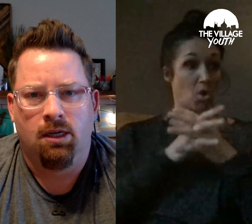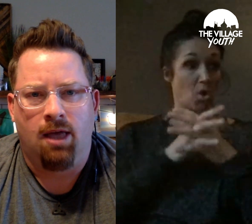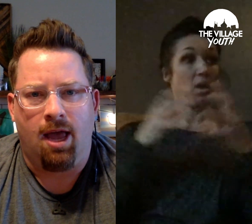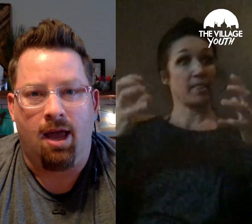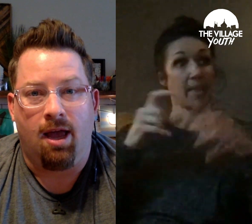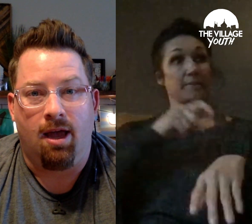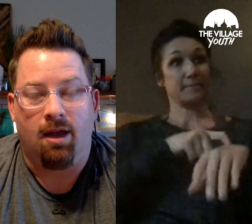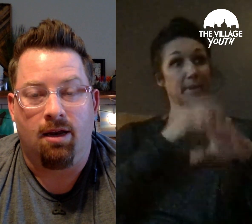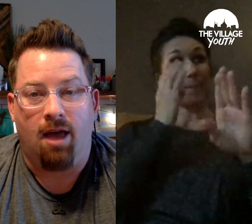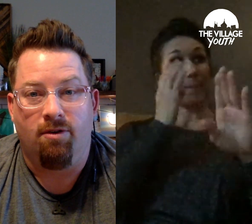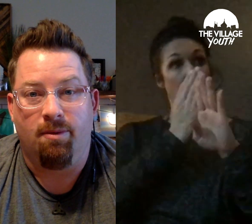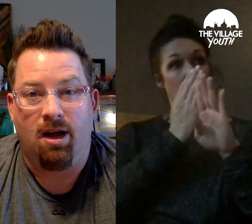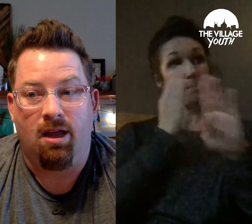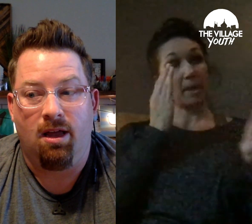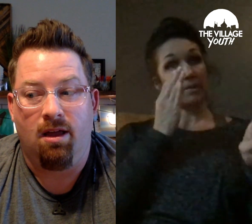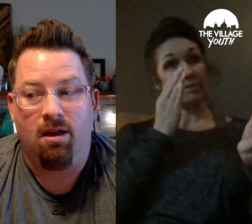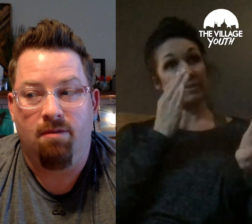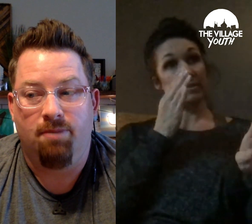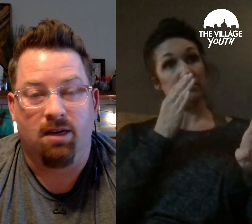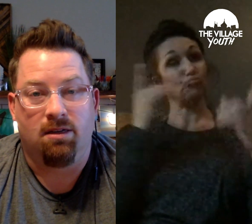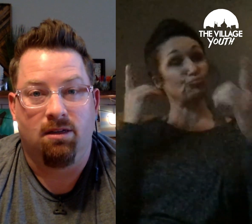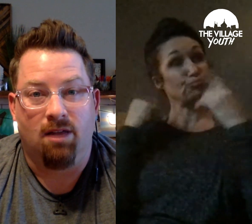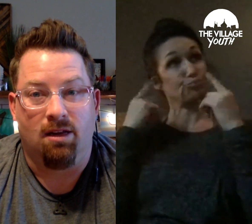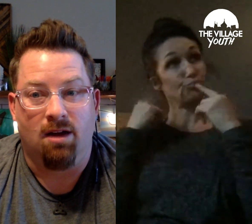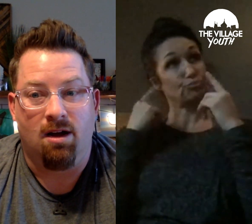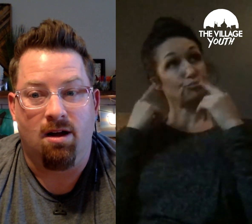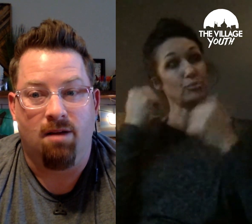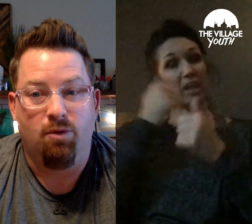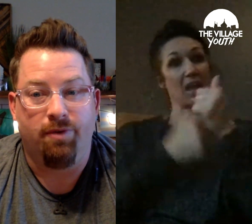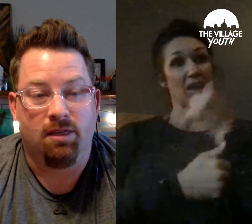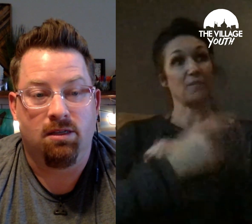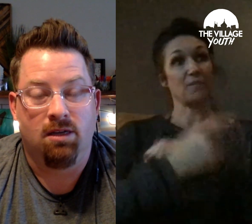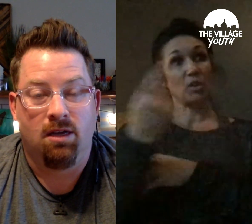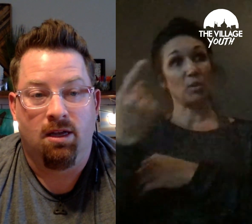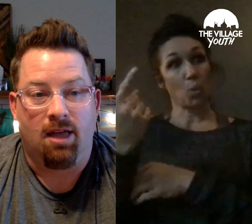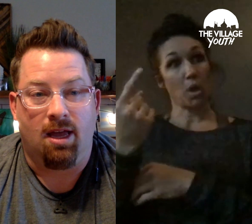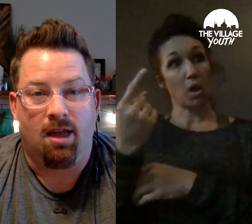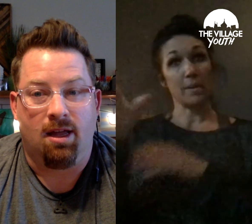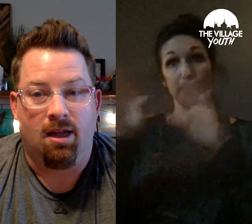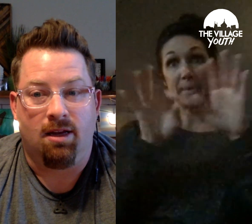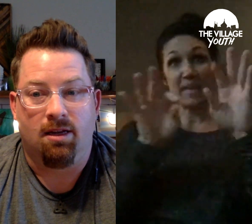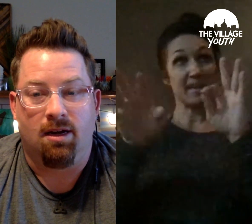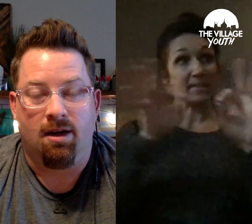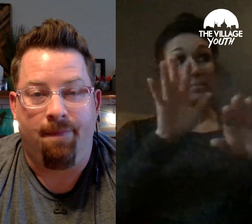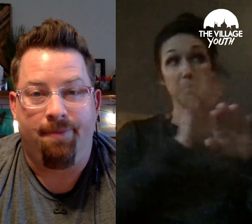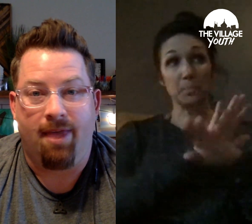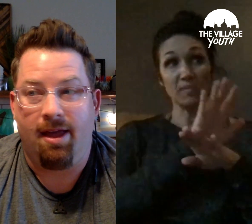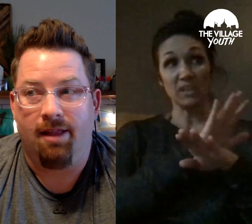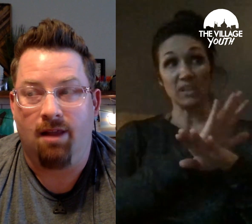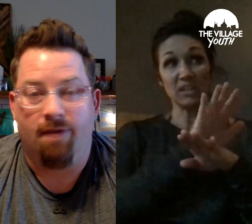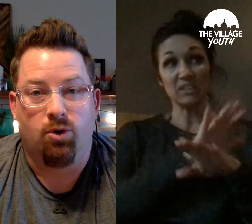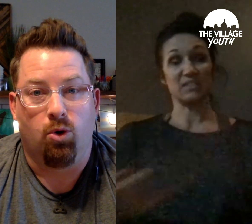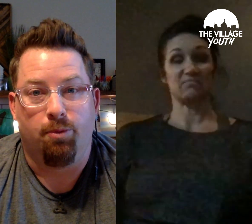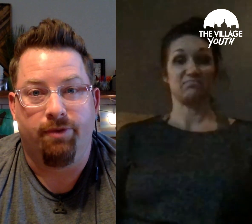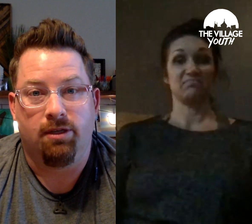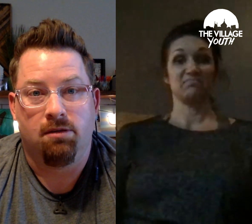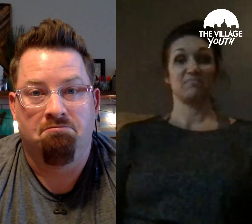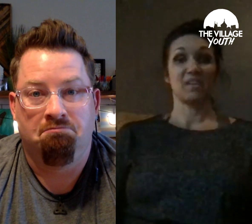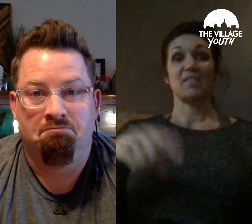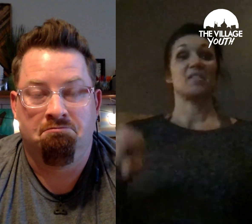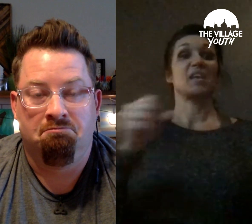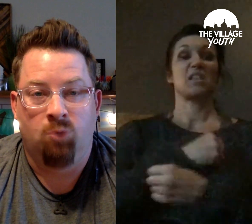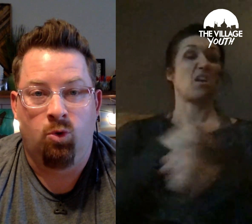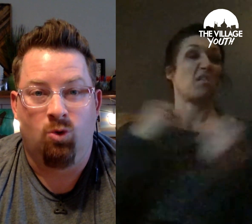bus, and everybody picked movies, and they loved horror